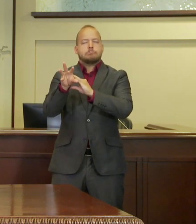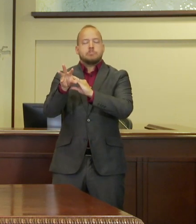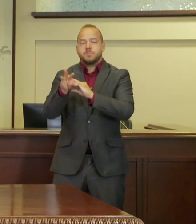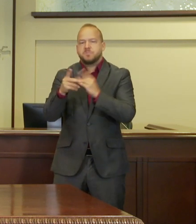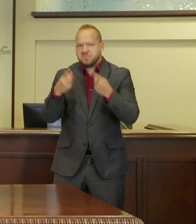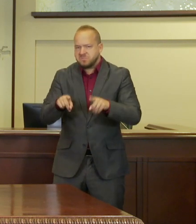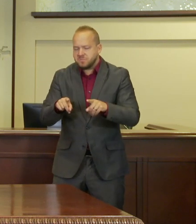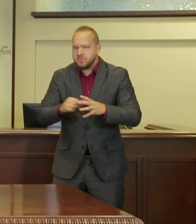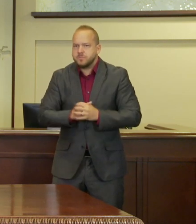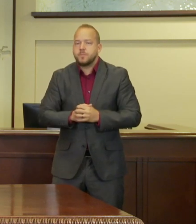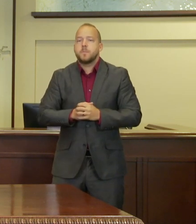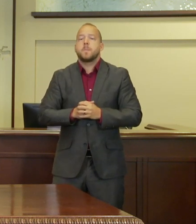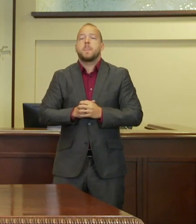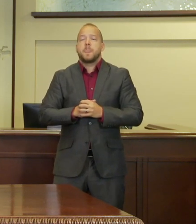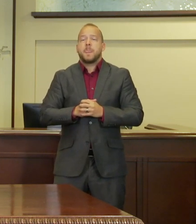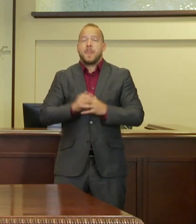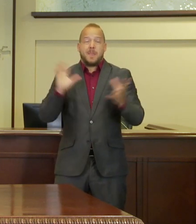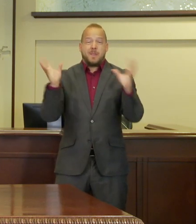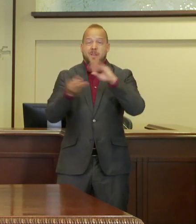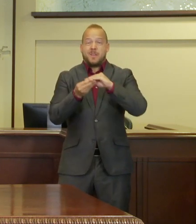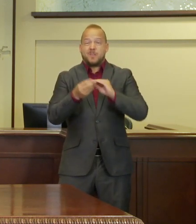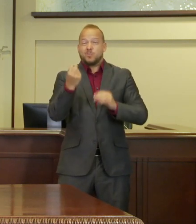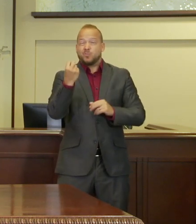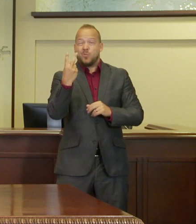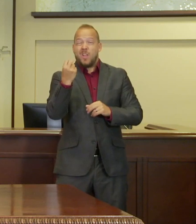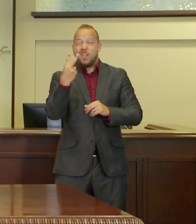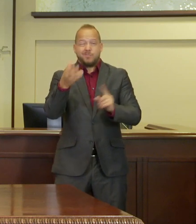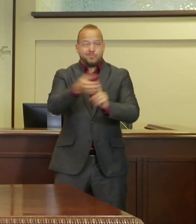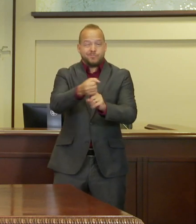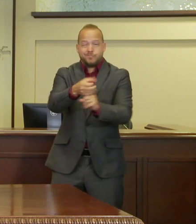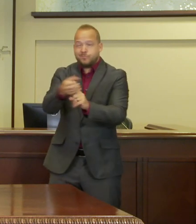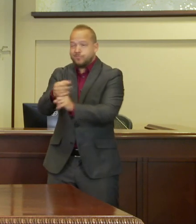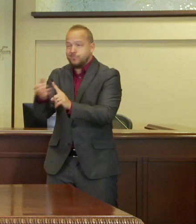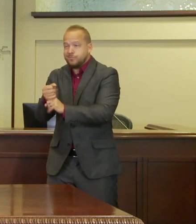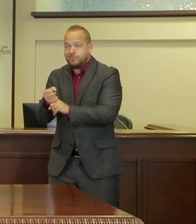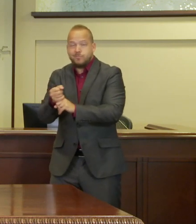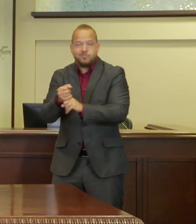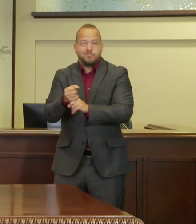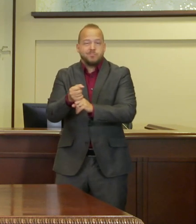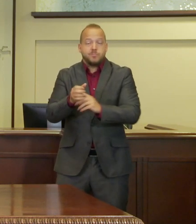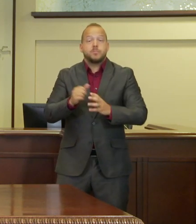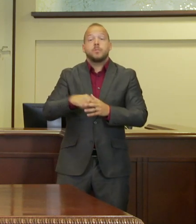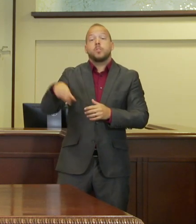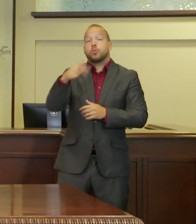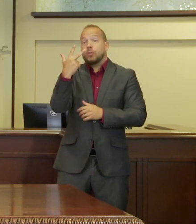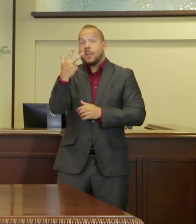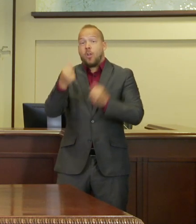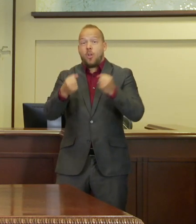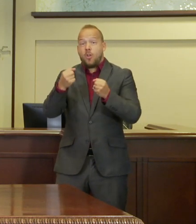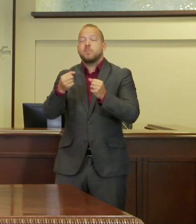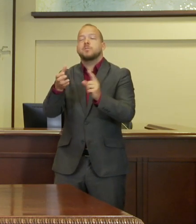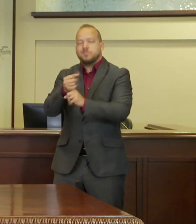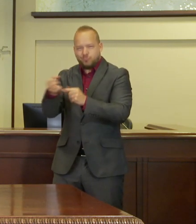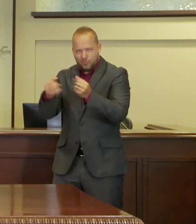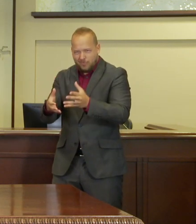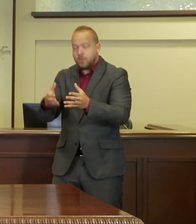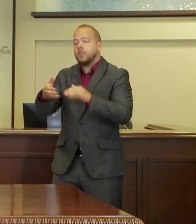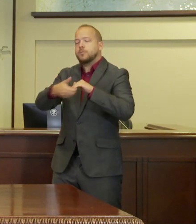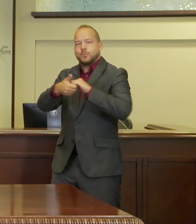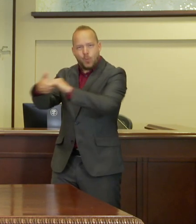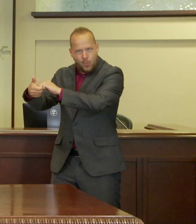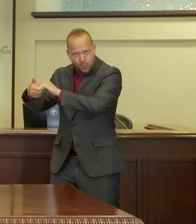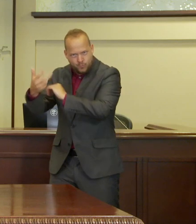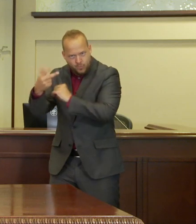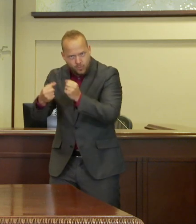We made a total of 12 arrests last night. Three vehicles were towed as well. And then